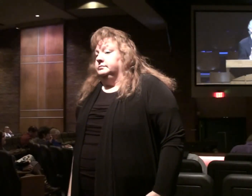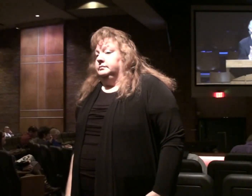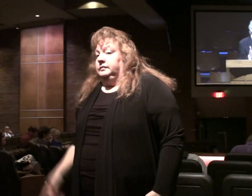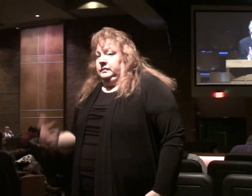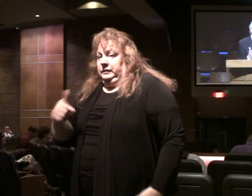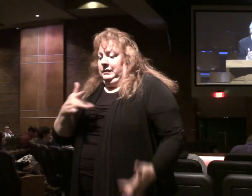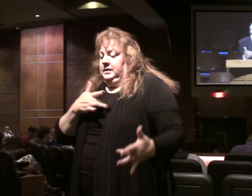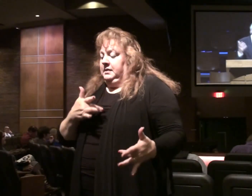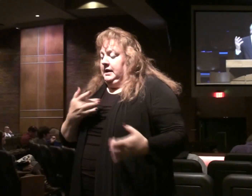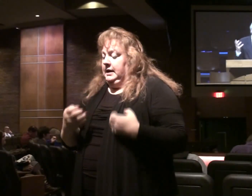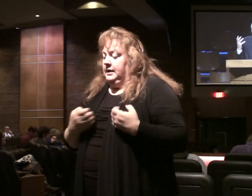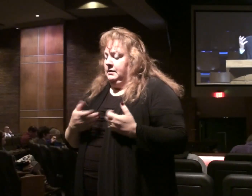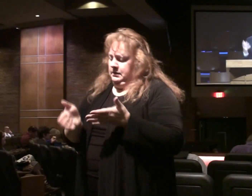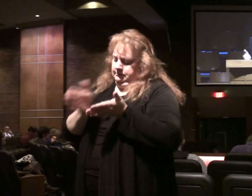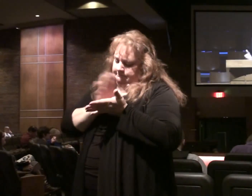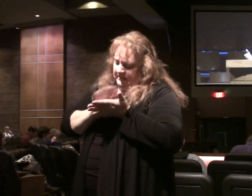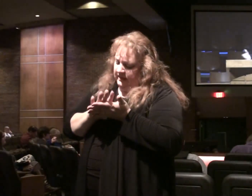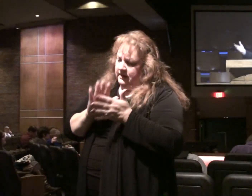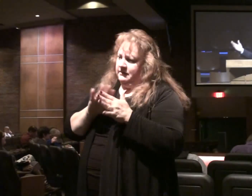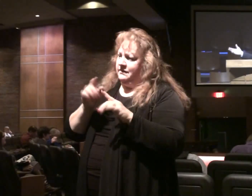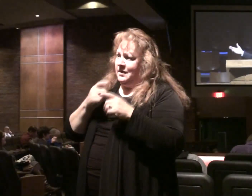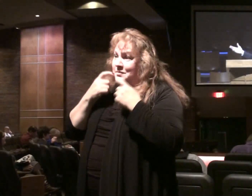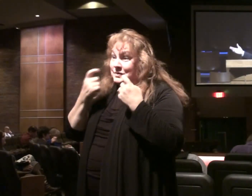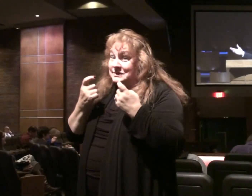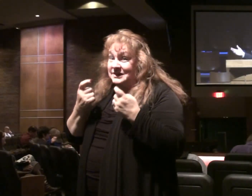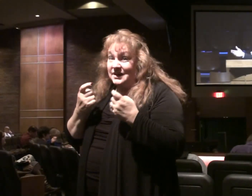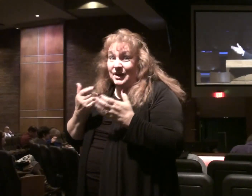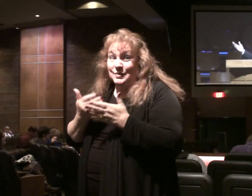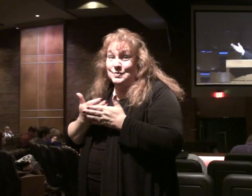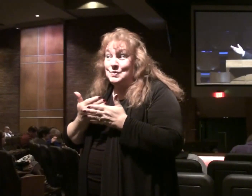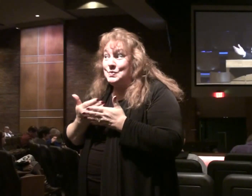emotional beings. When you're being cleansed from sin, made new,